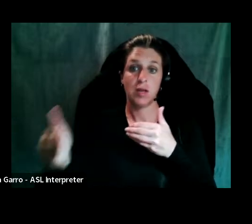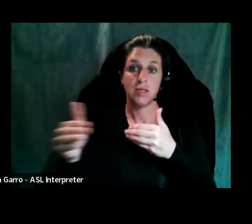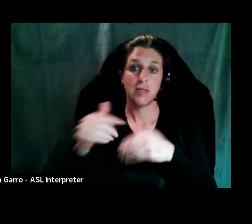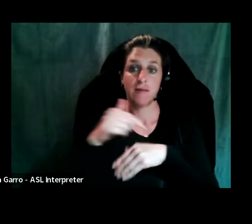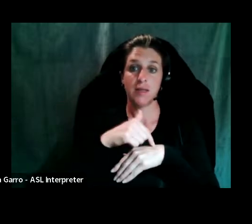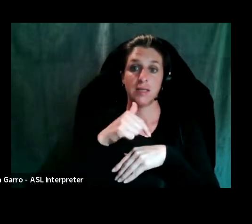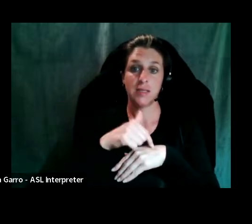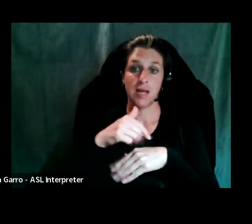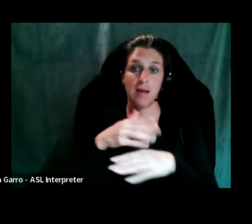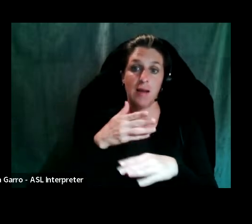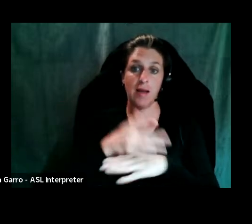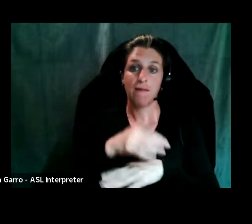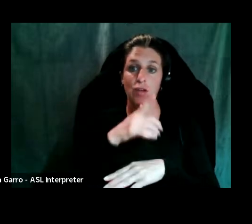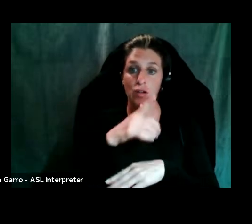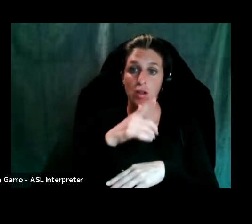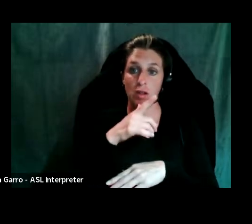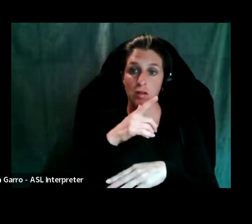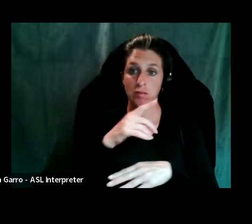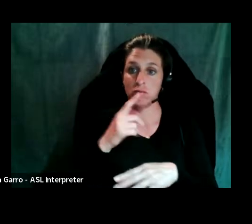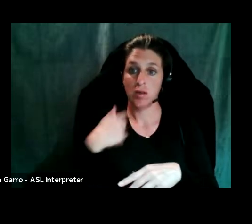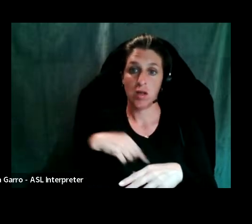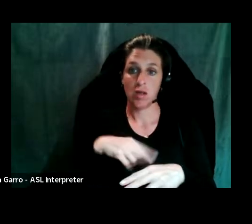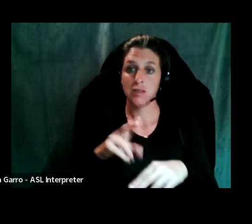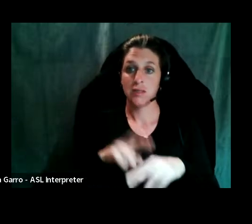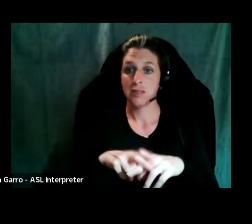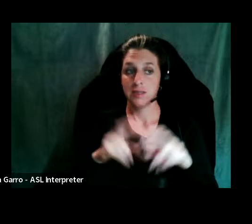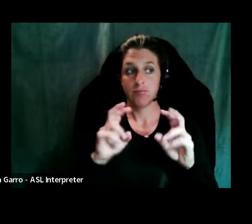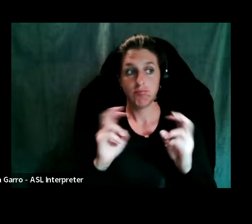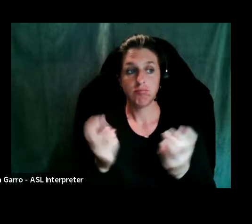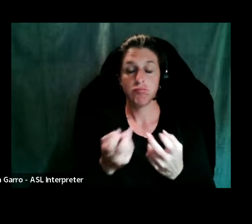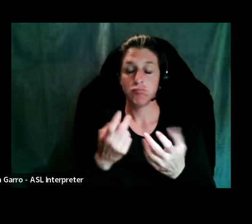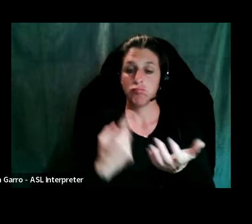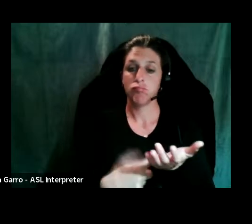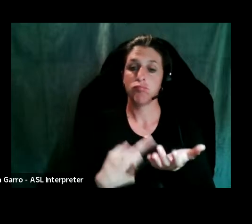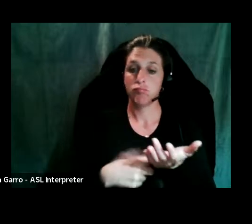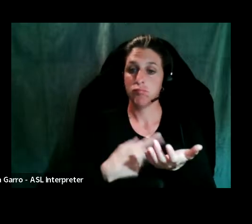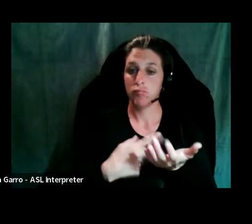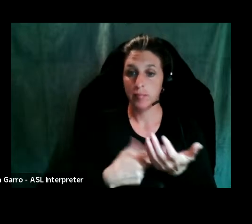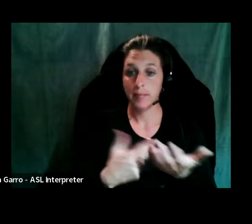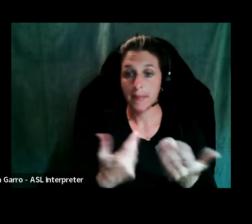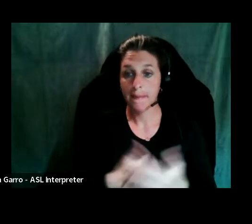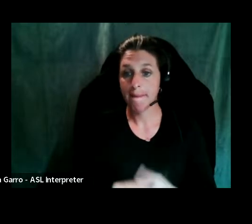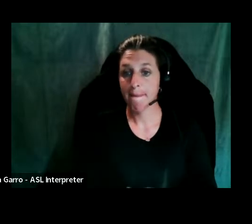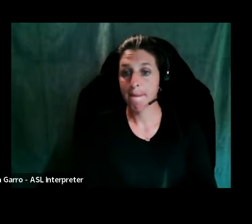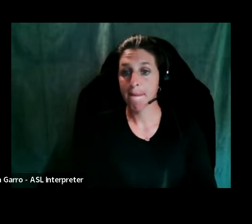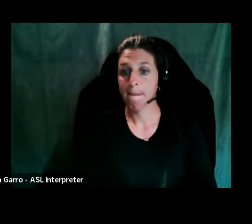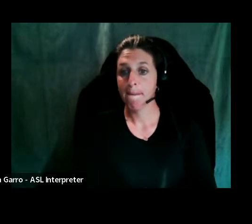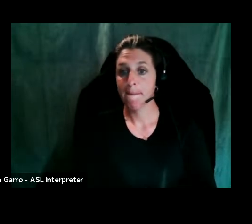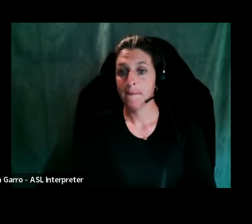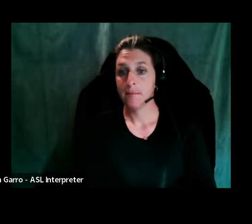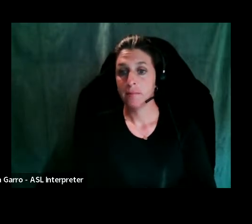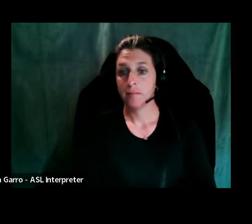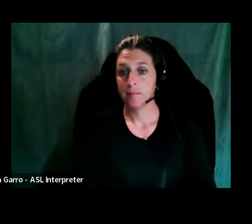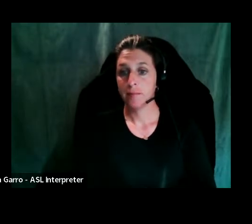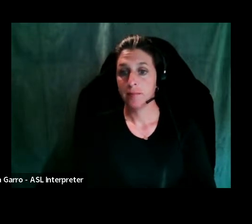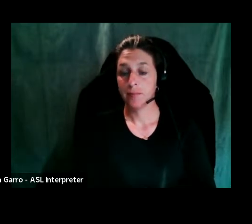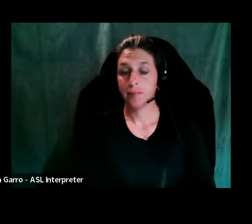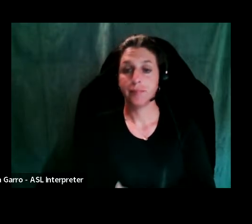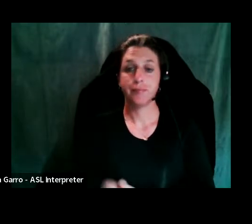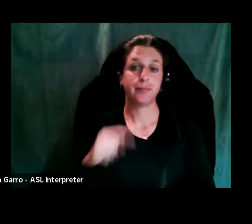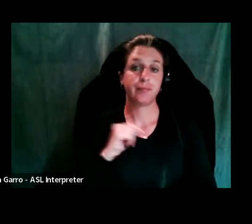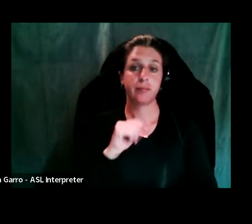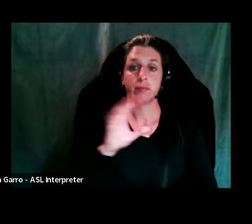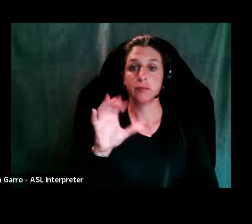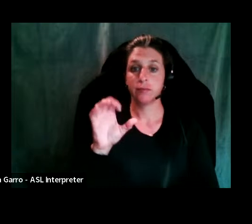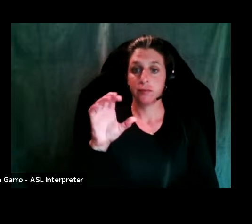lunch, sitting there and discussing this. So great. Trustee Chavez.